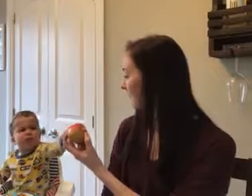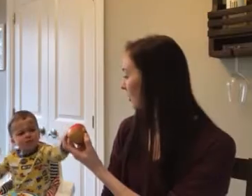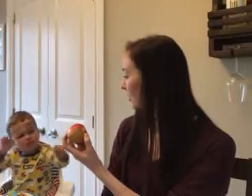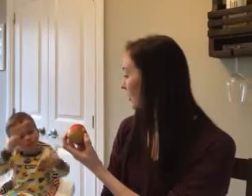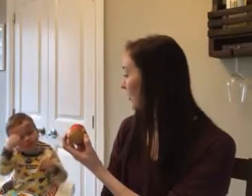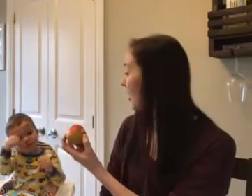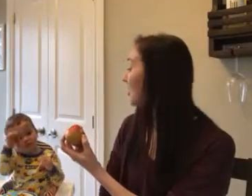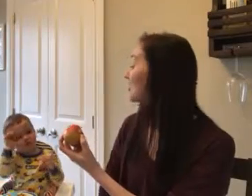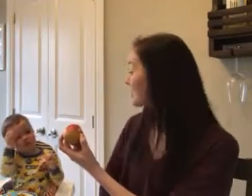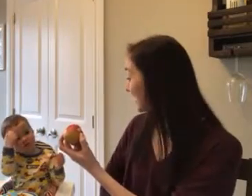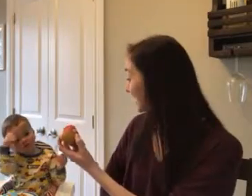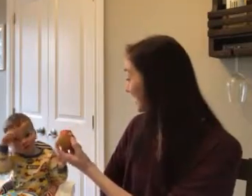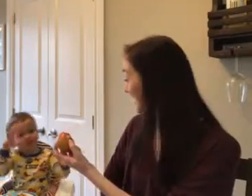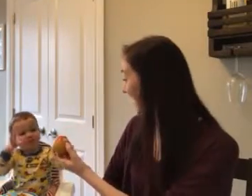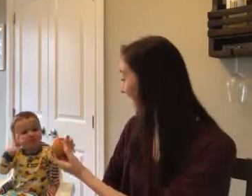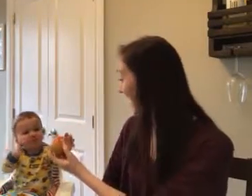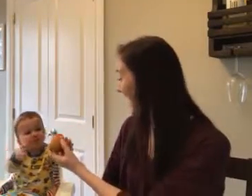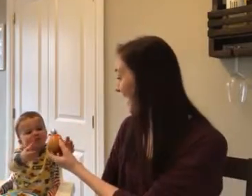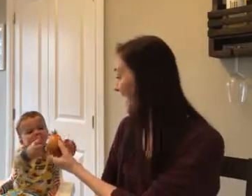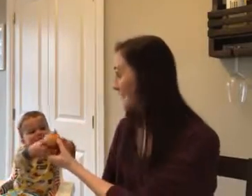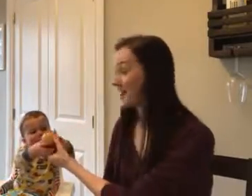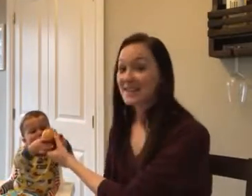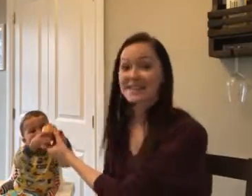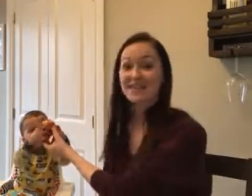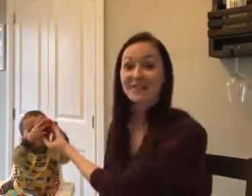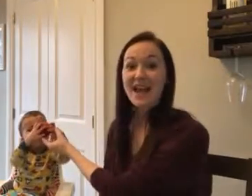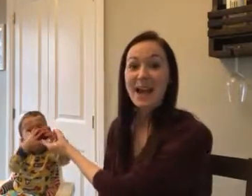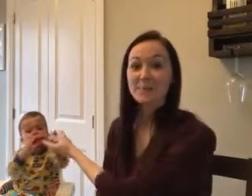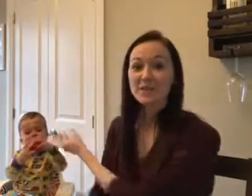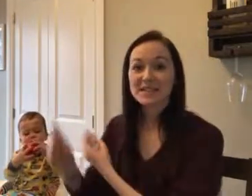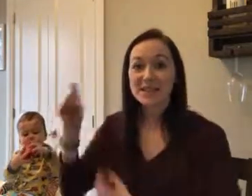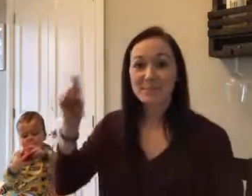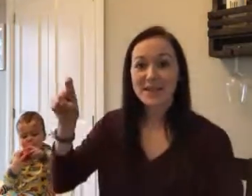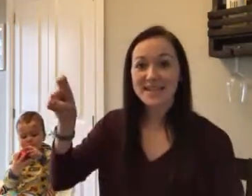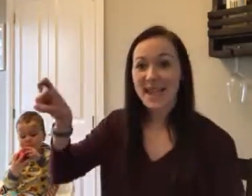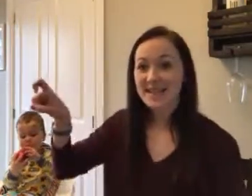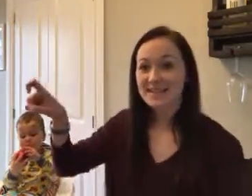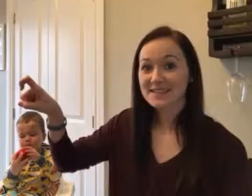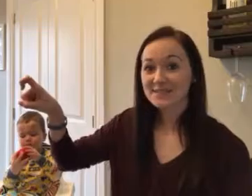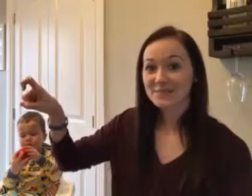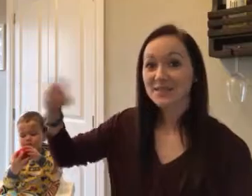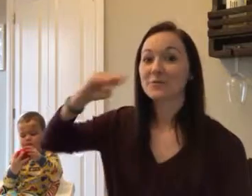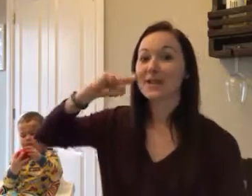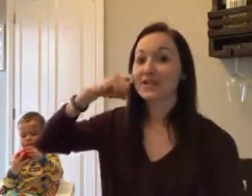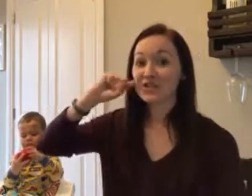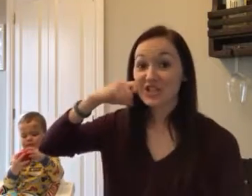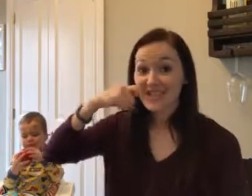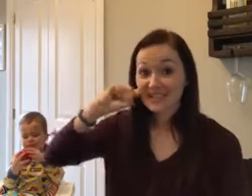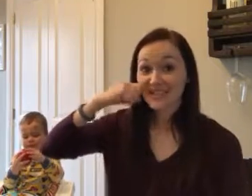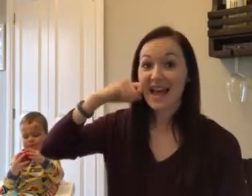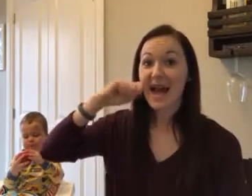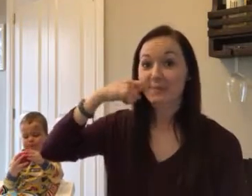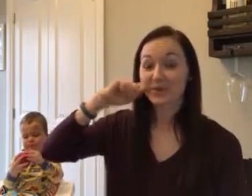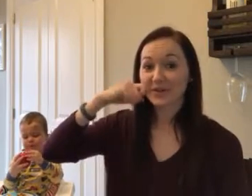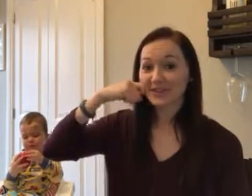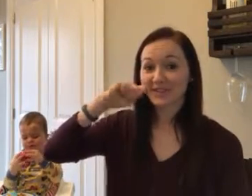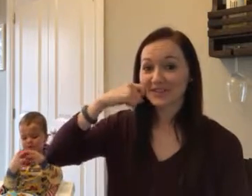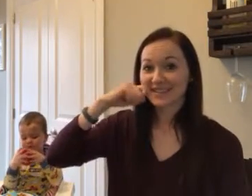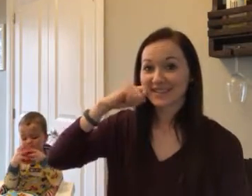apple? Good job! The sign for apple is a bent X right at your cheek. Apple.